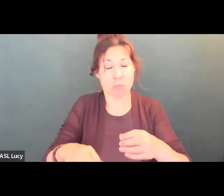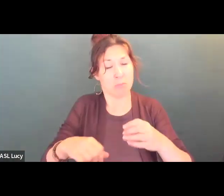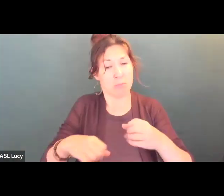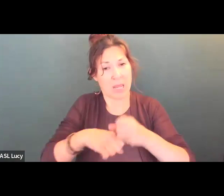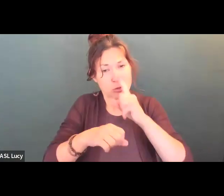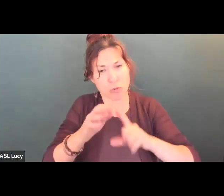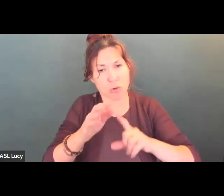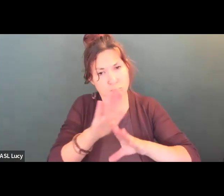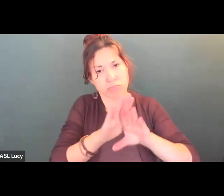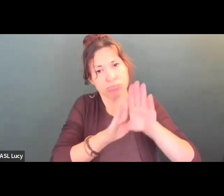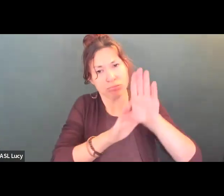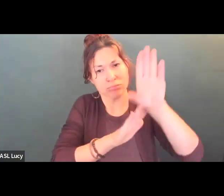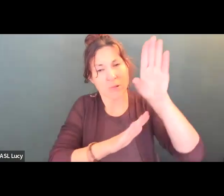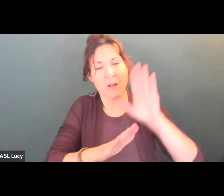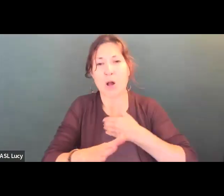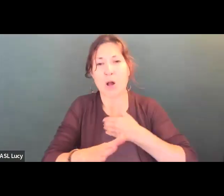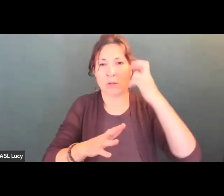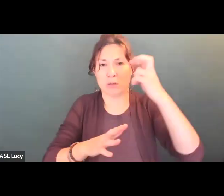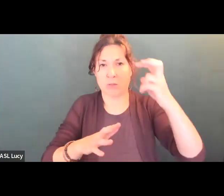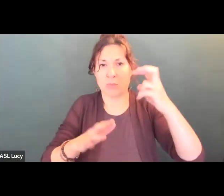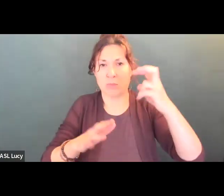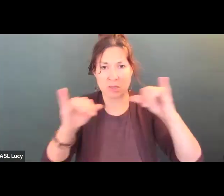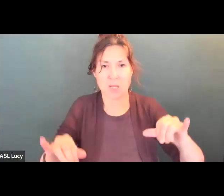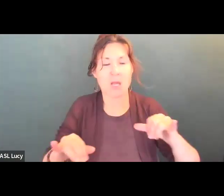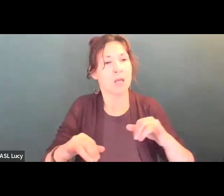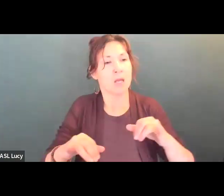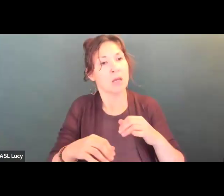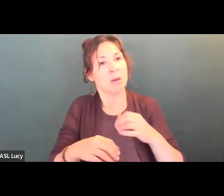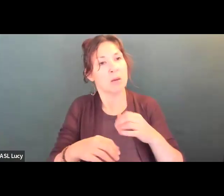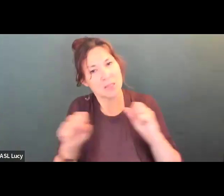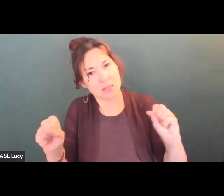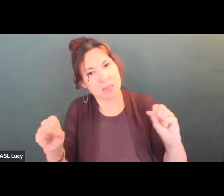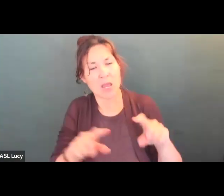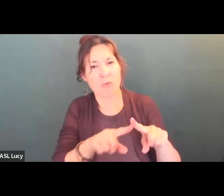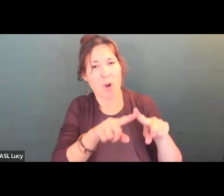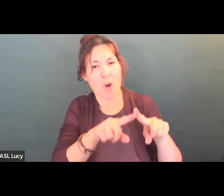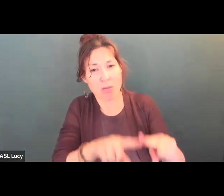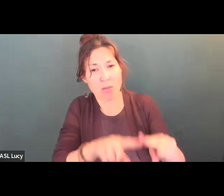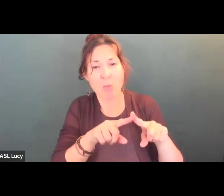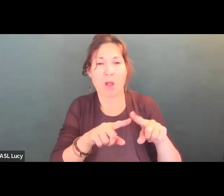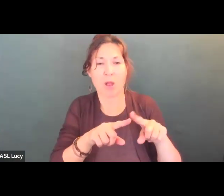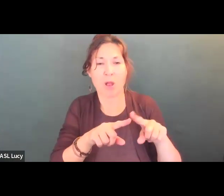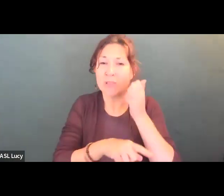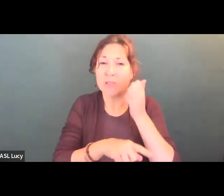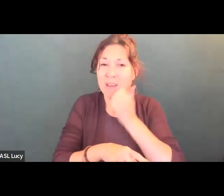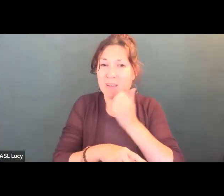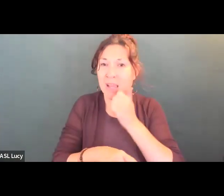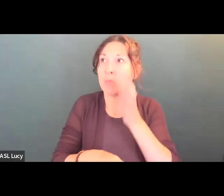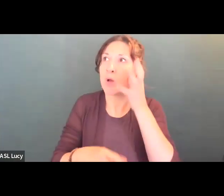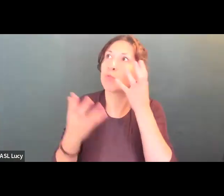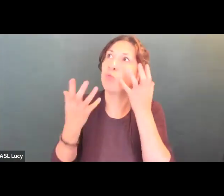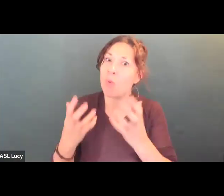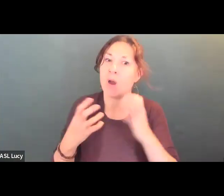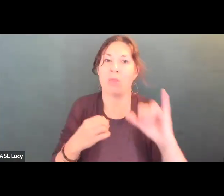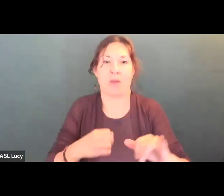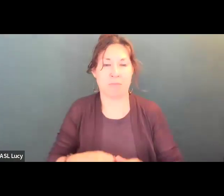students with the safe, reliable, and on-time transportation on a daily basis that our parents are asking for. We'll